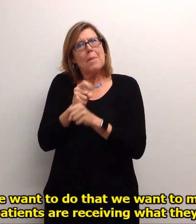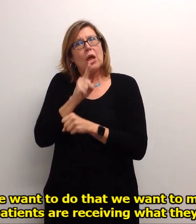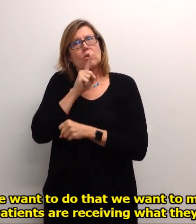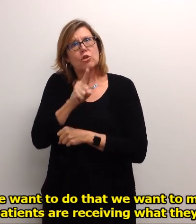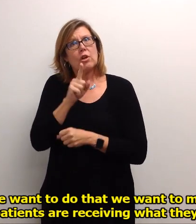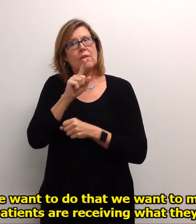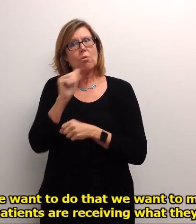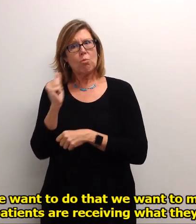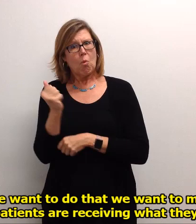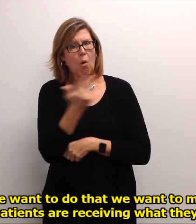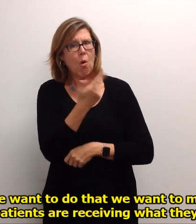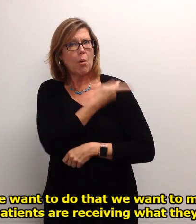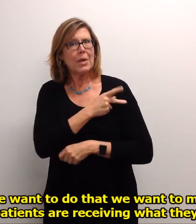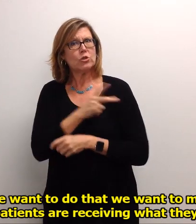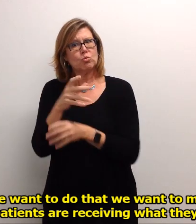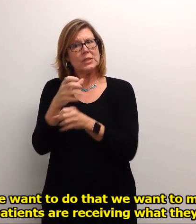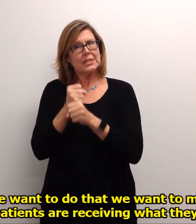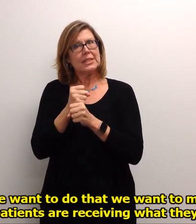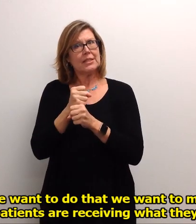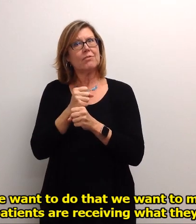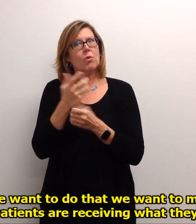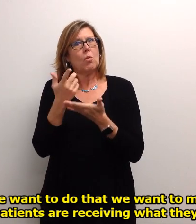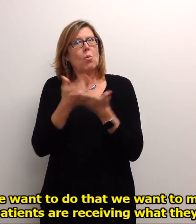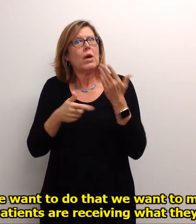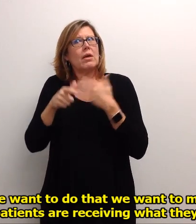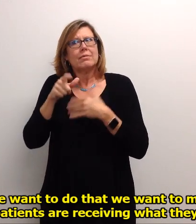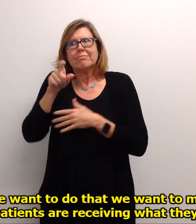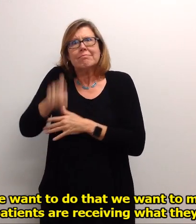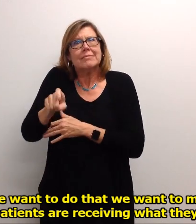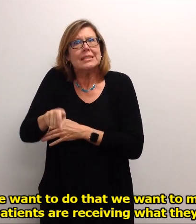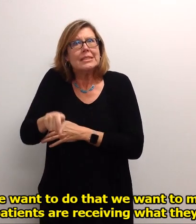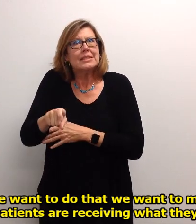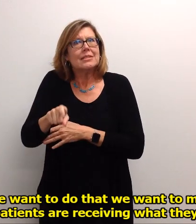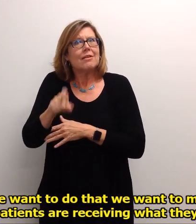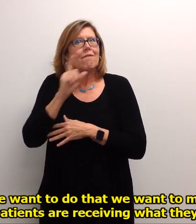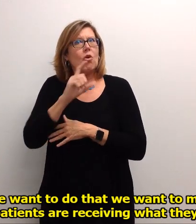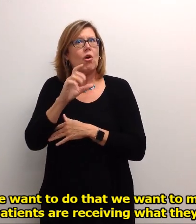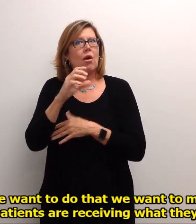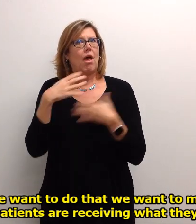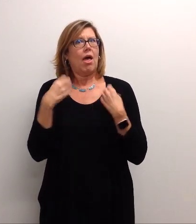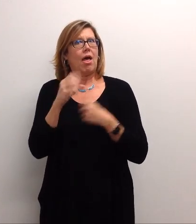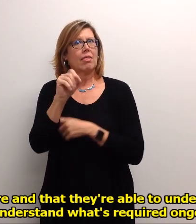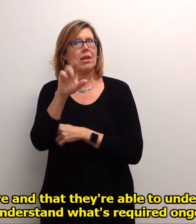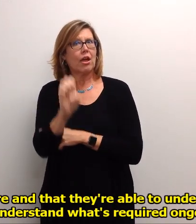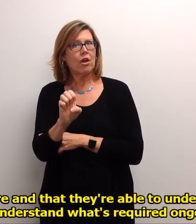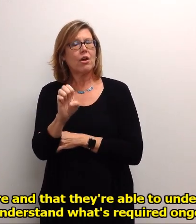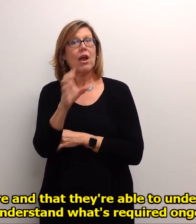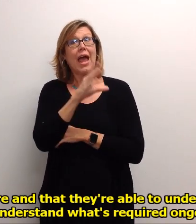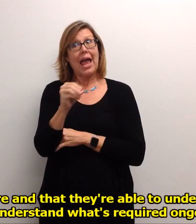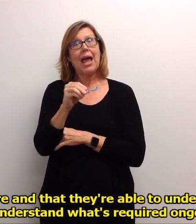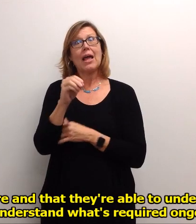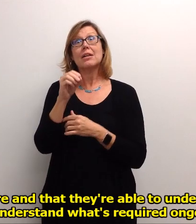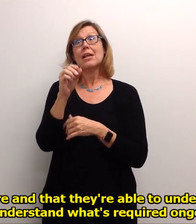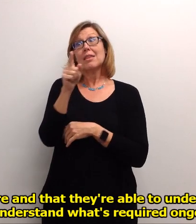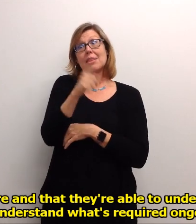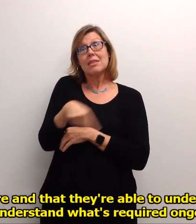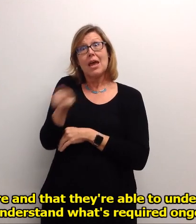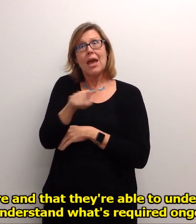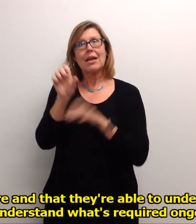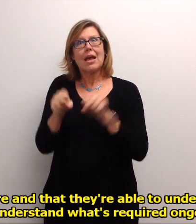why we want to do that, we want to make sure that all of our patients are receiving what they need from their health care,